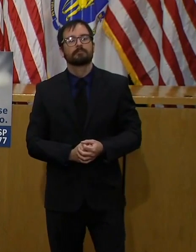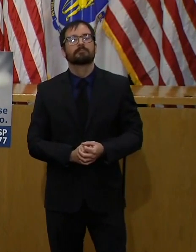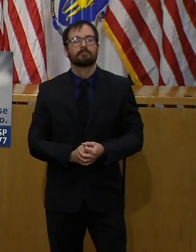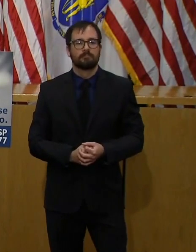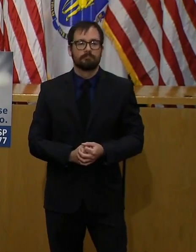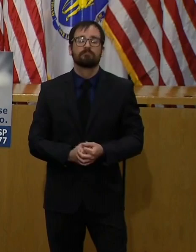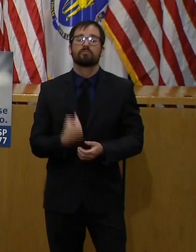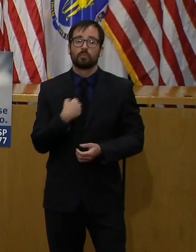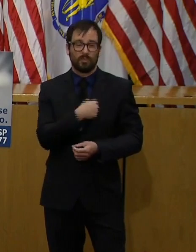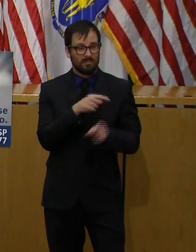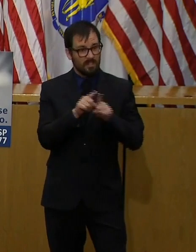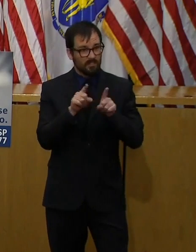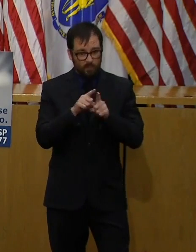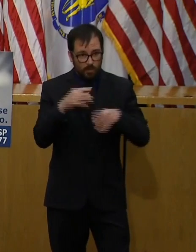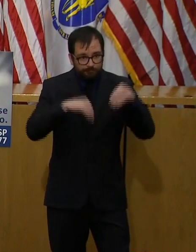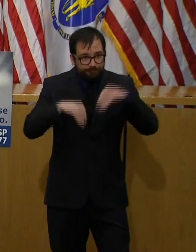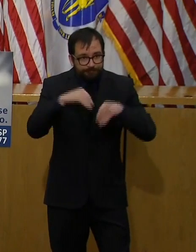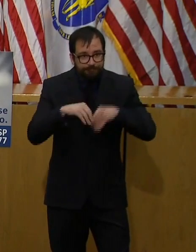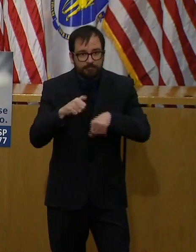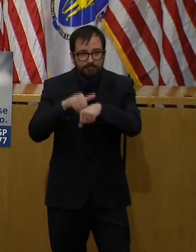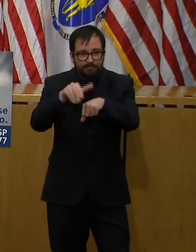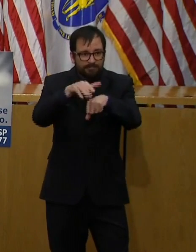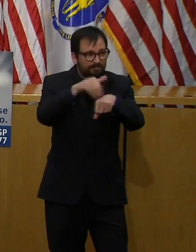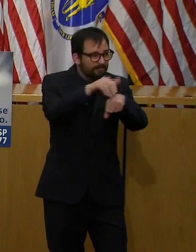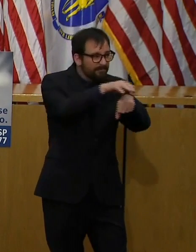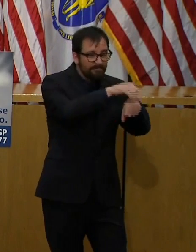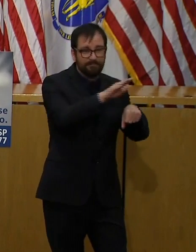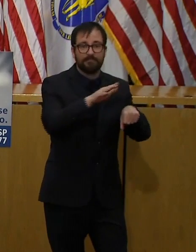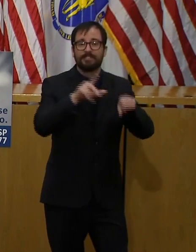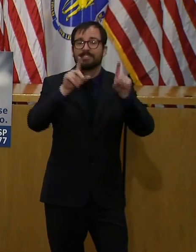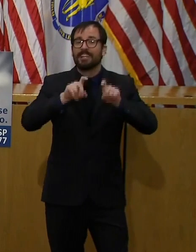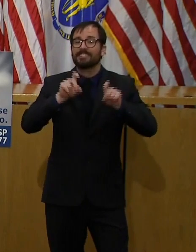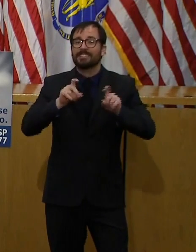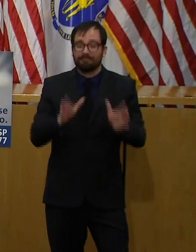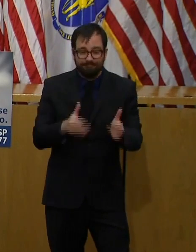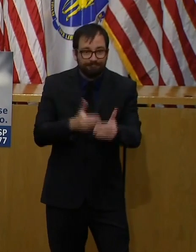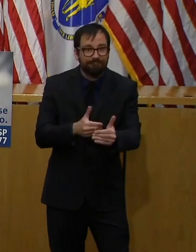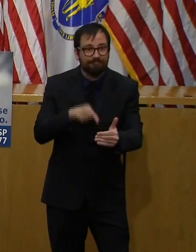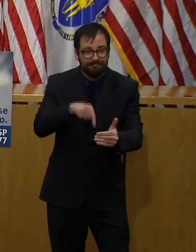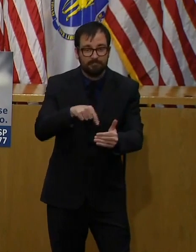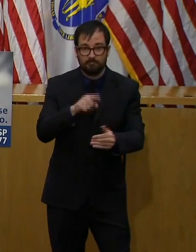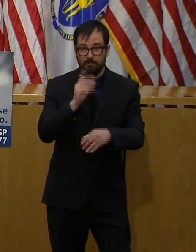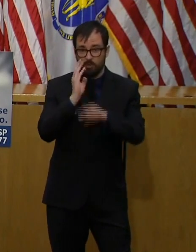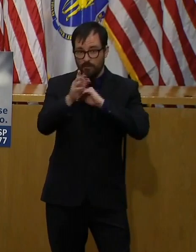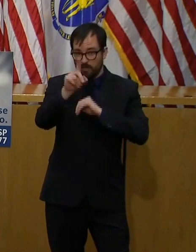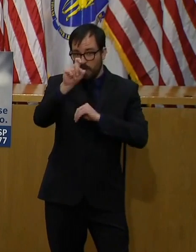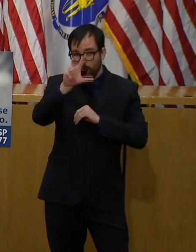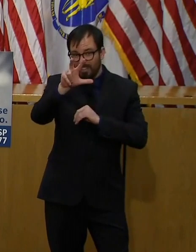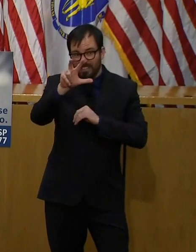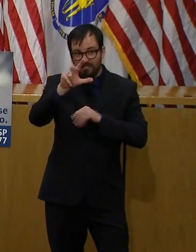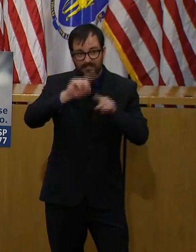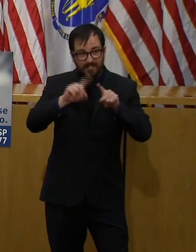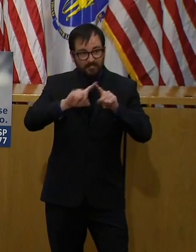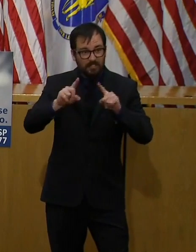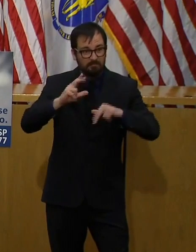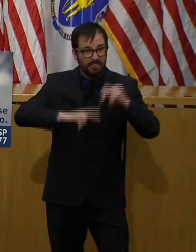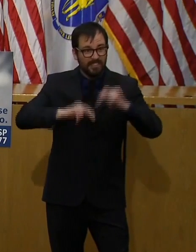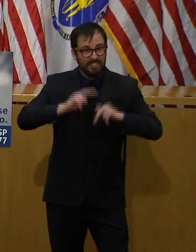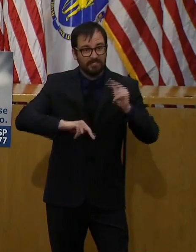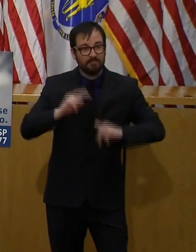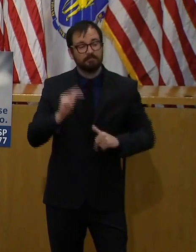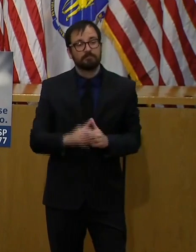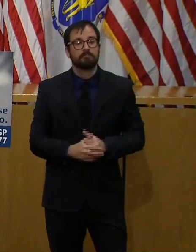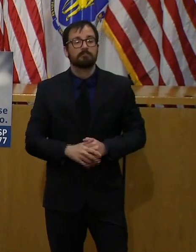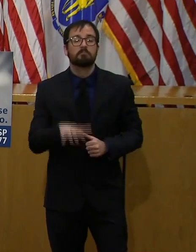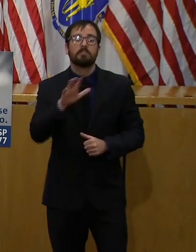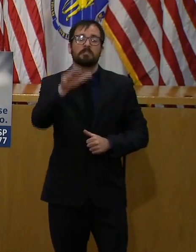to 103 facilities for just under 11,000 tests. It's actually 10,995 tests. And we follow up with